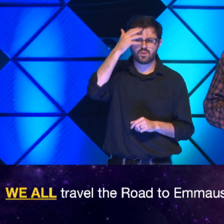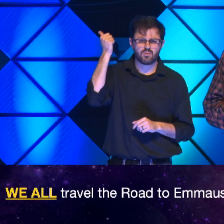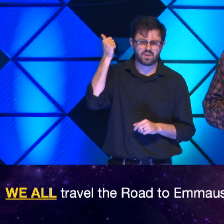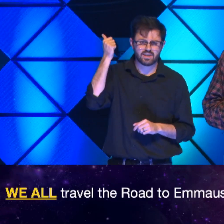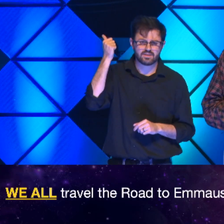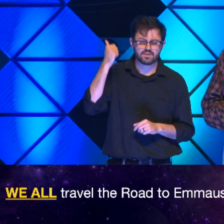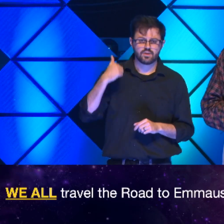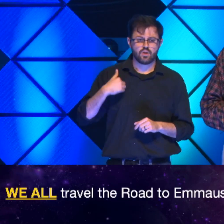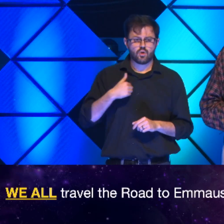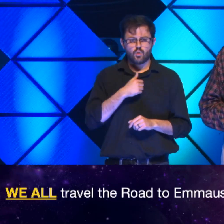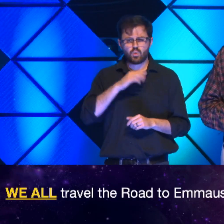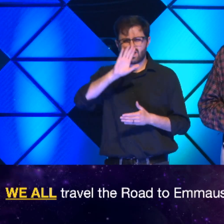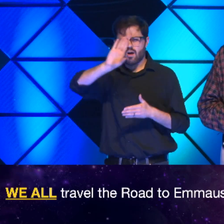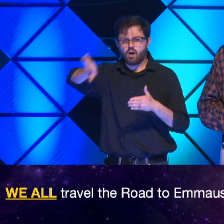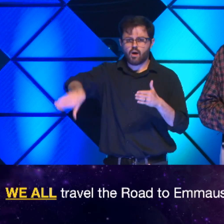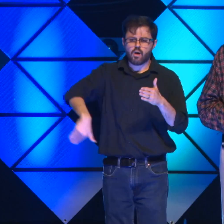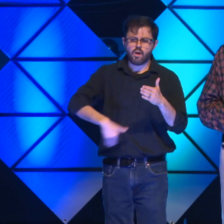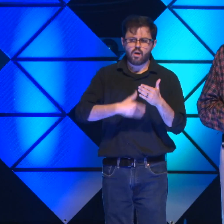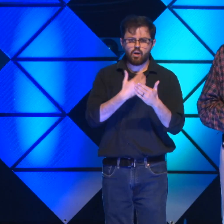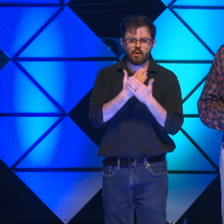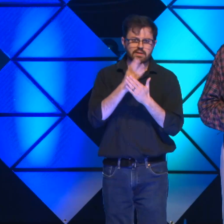road to Emmaus at some point.